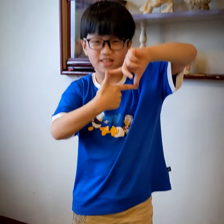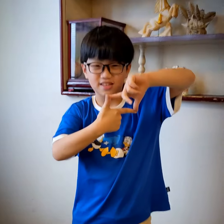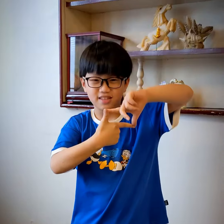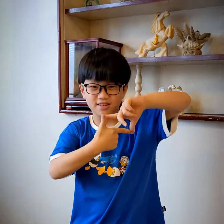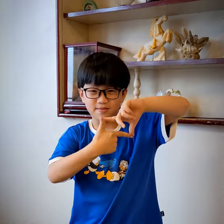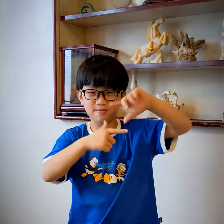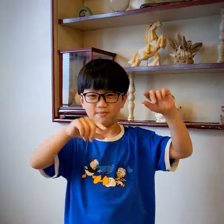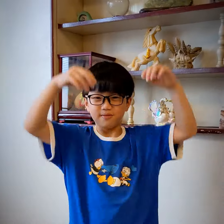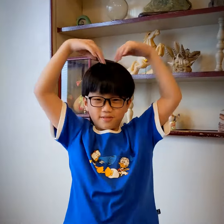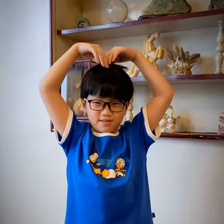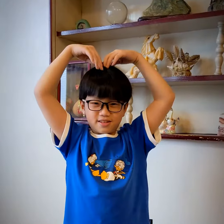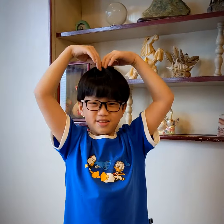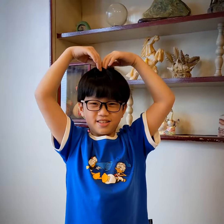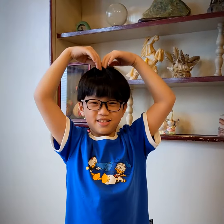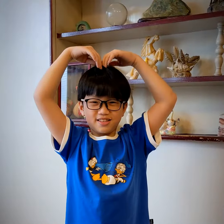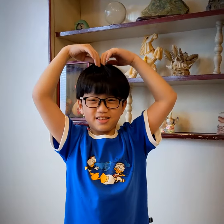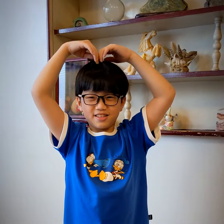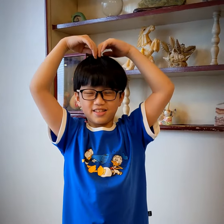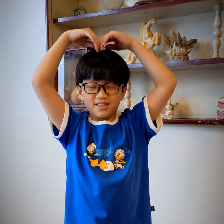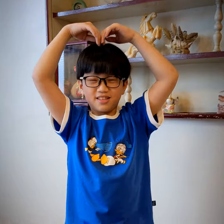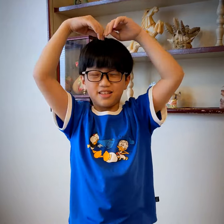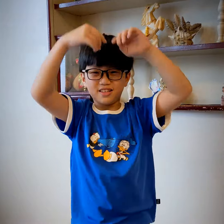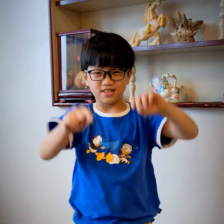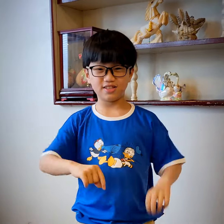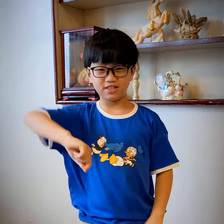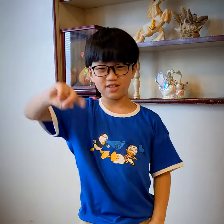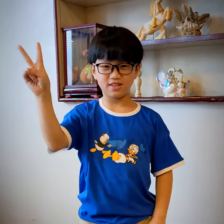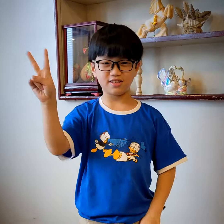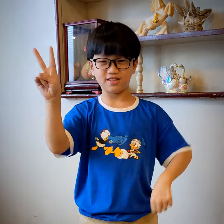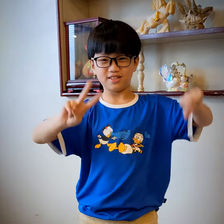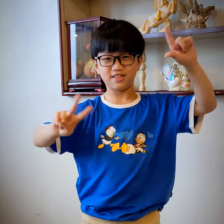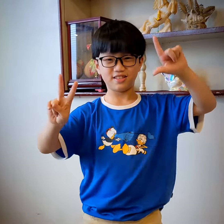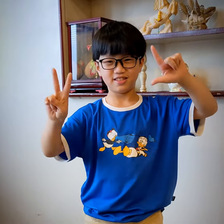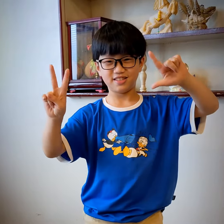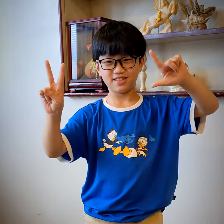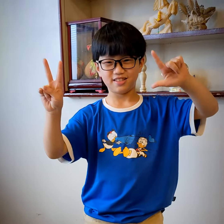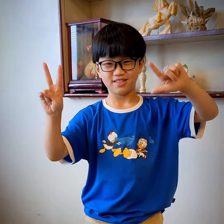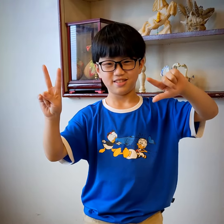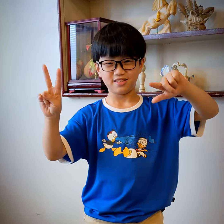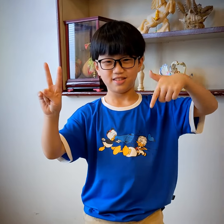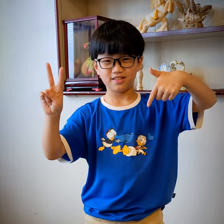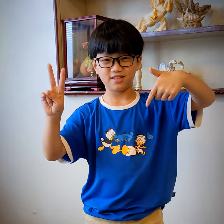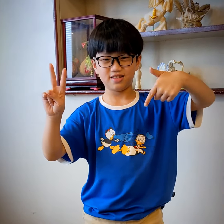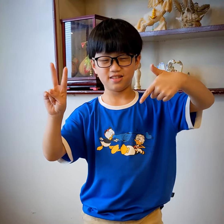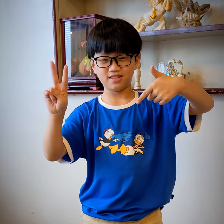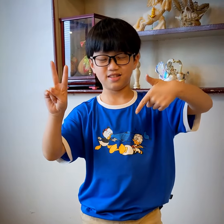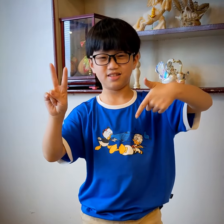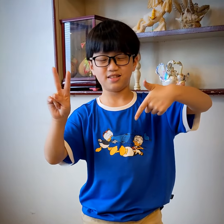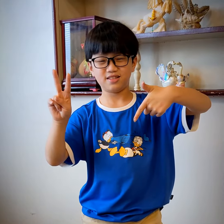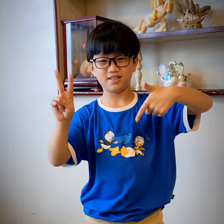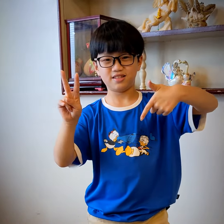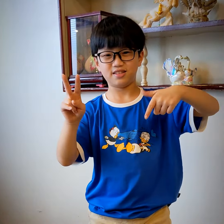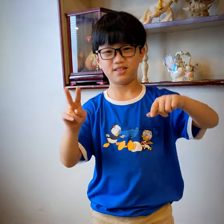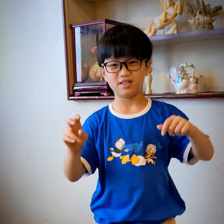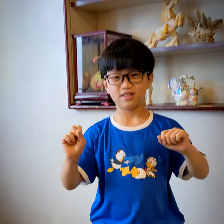It's day that's been You know, met you ...